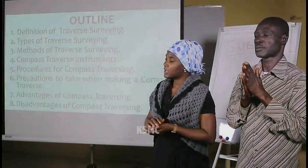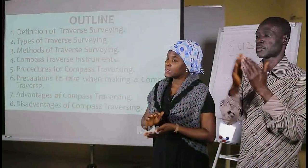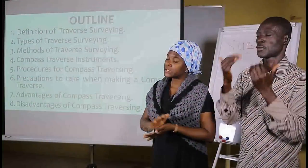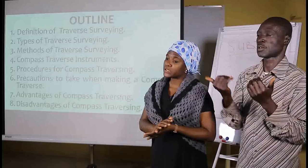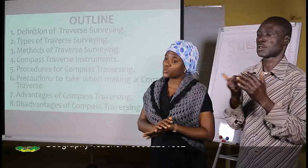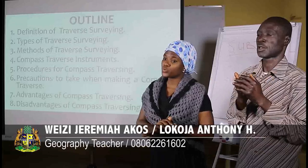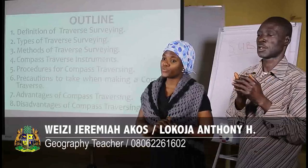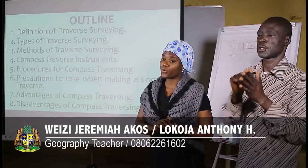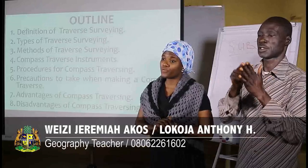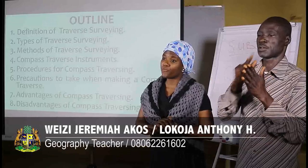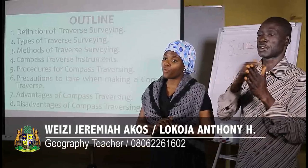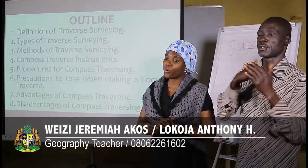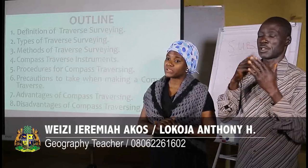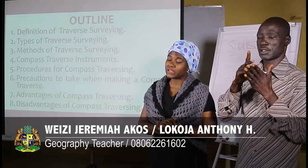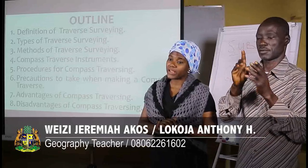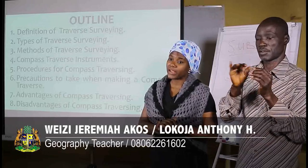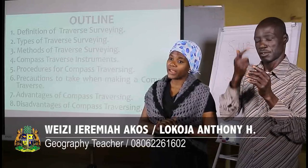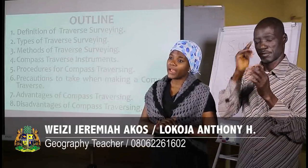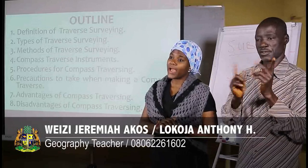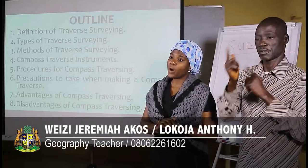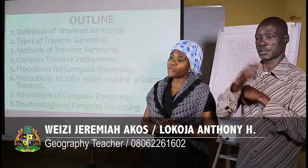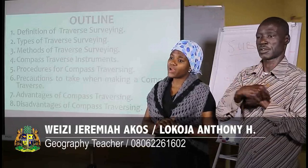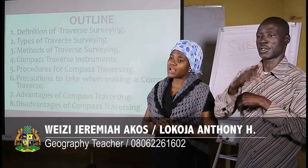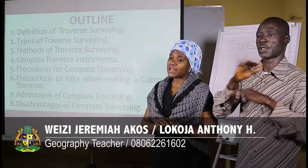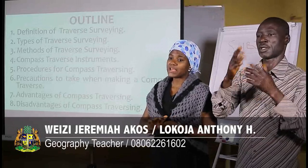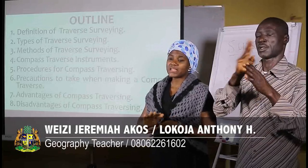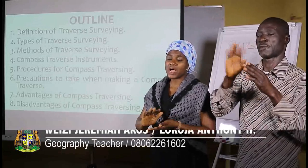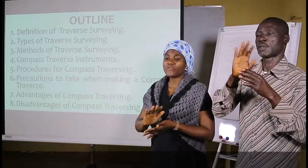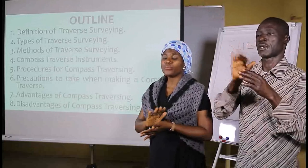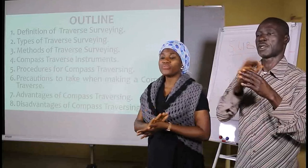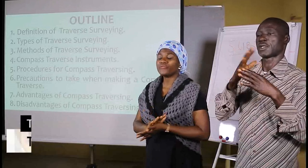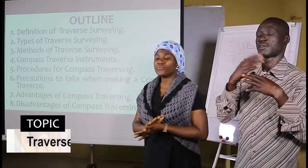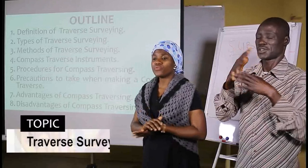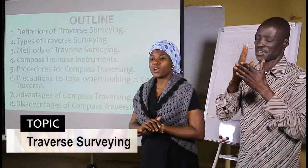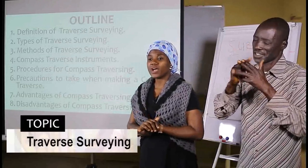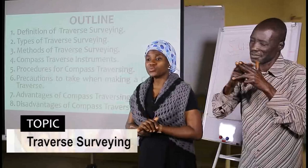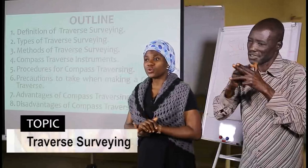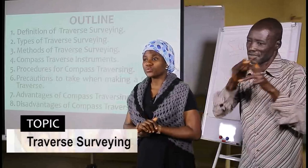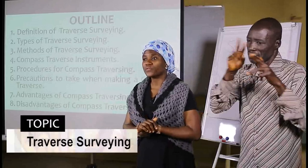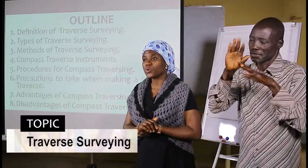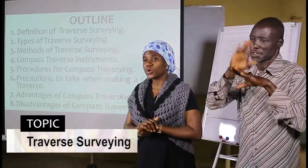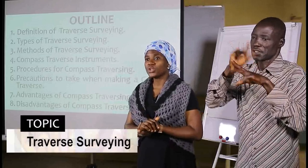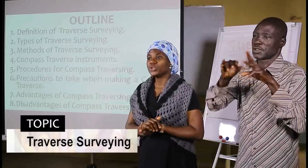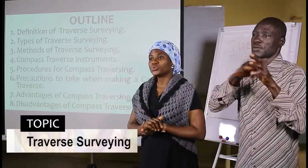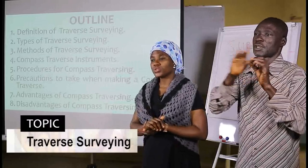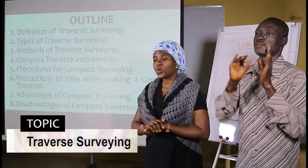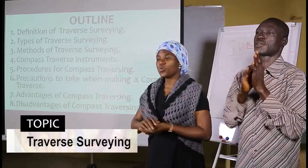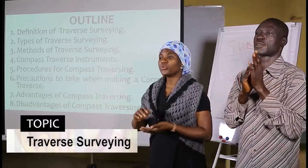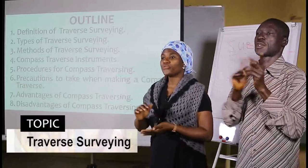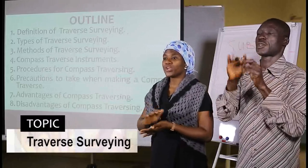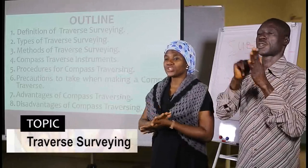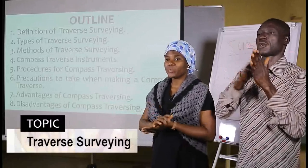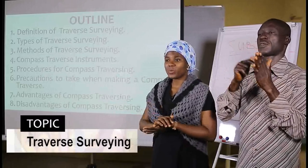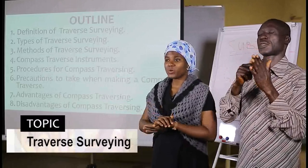Now, this is what we've done for today. However, let's have a brief look at what we've done so that